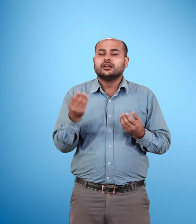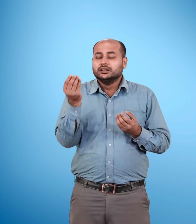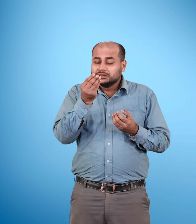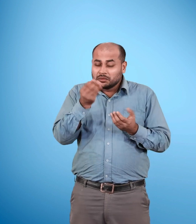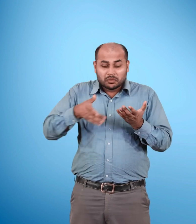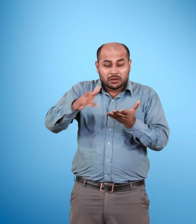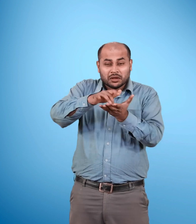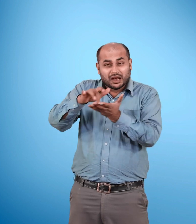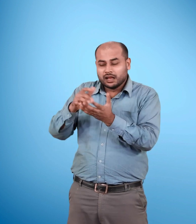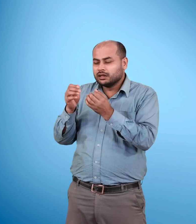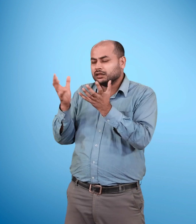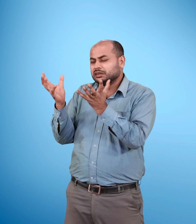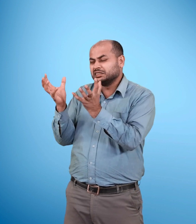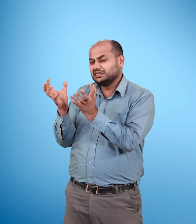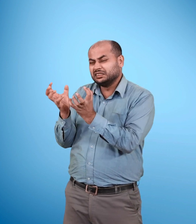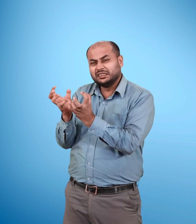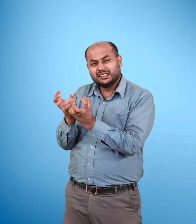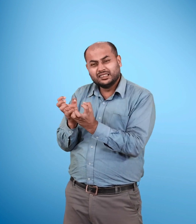And some of them may even dry up.